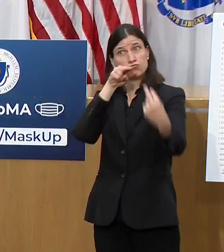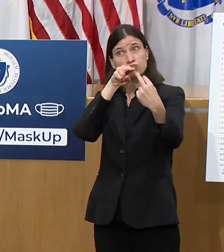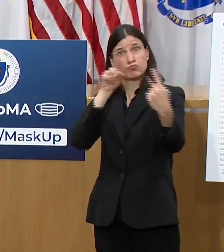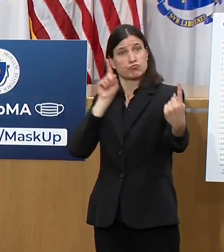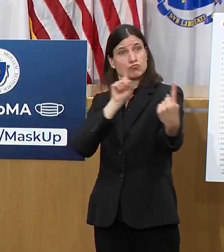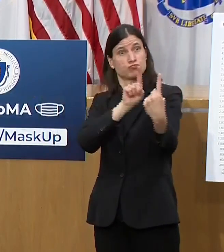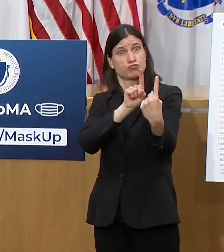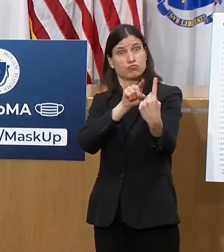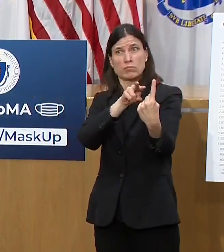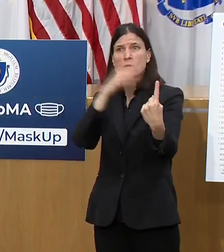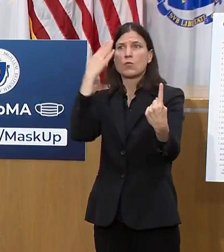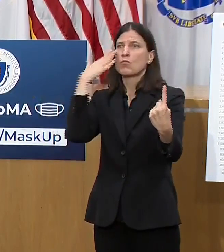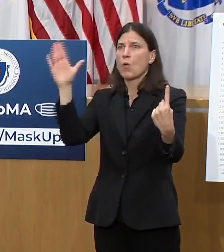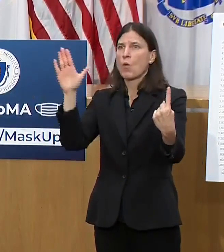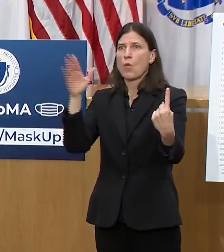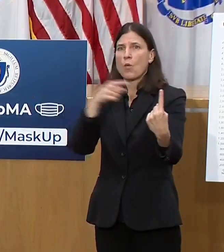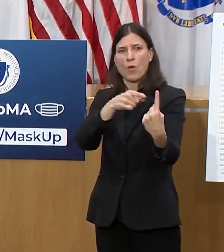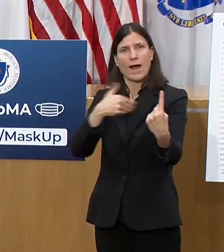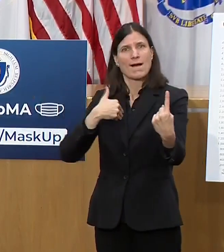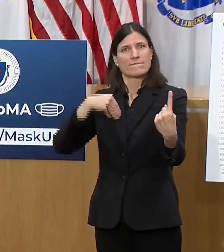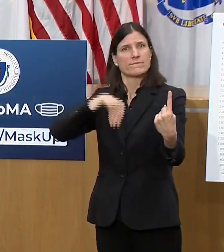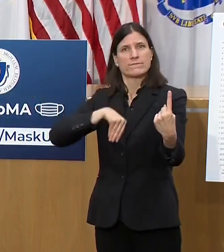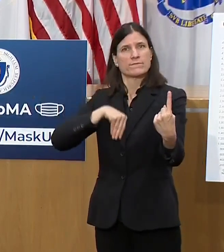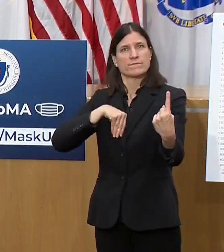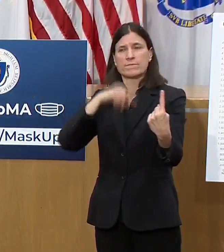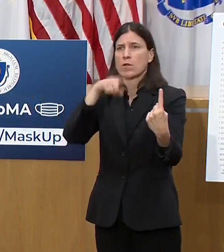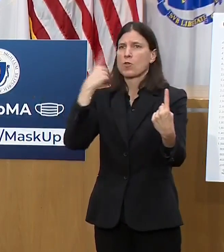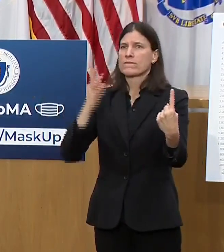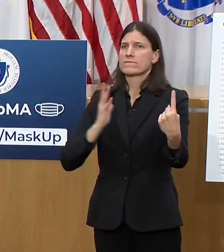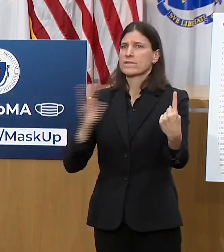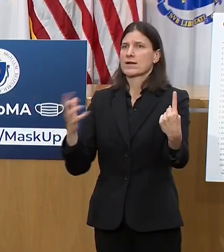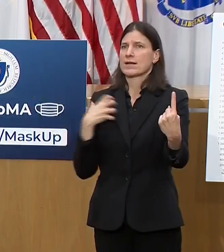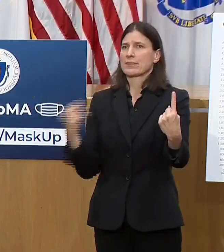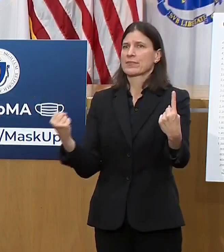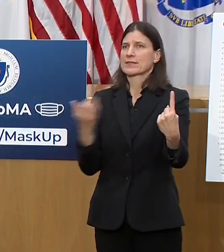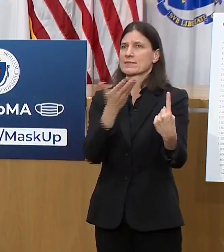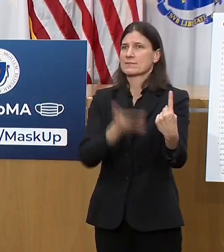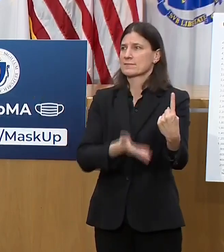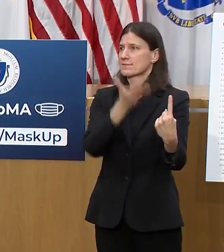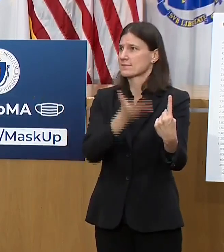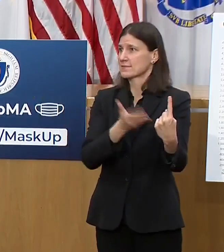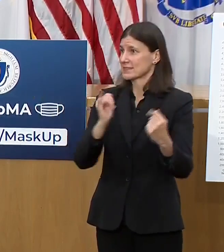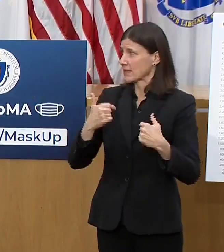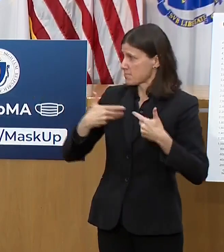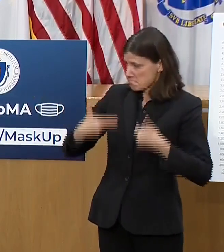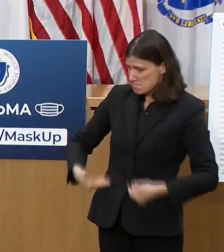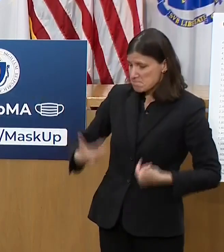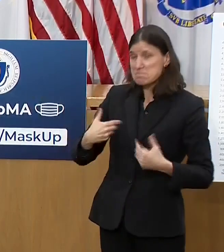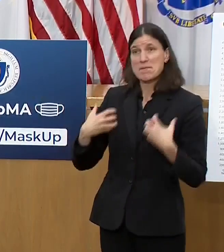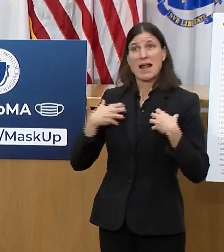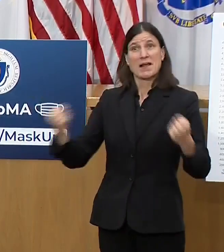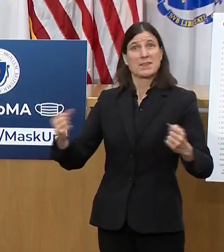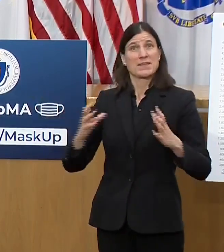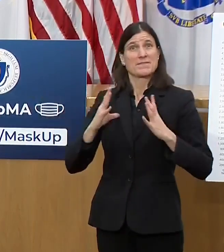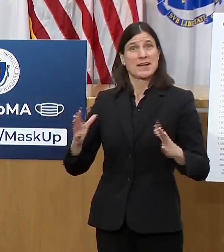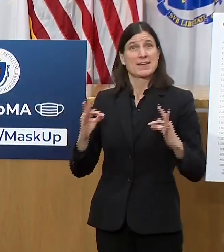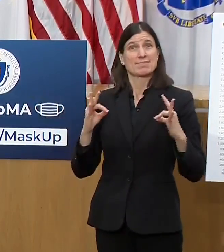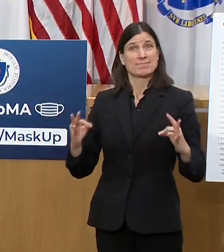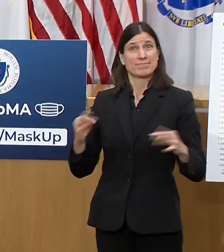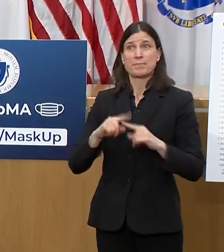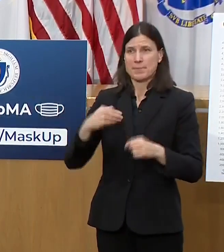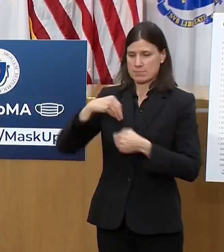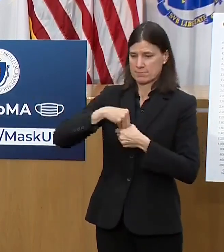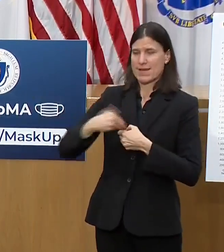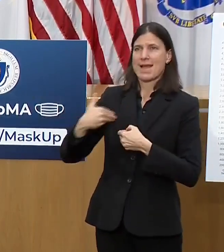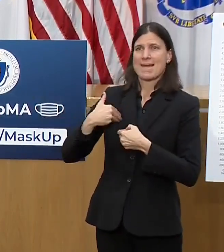information, and I think that provides a false sense of comfort. I think the other component to that is if